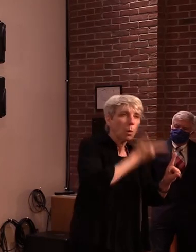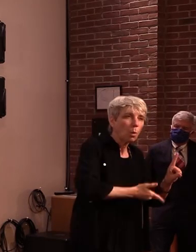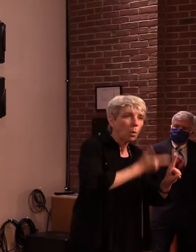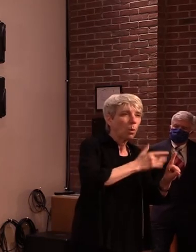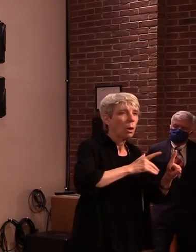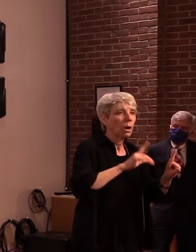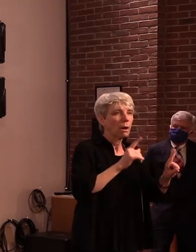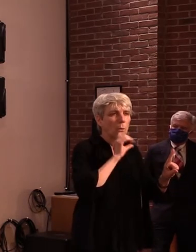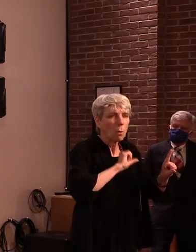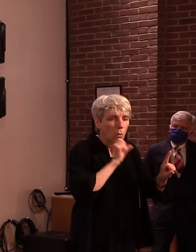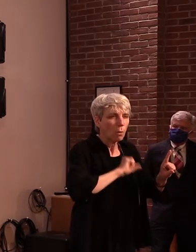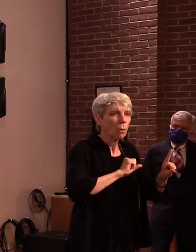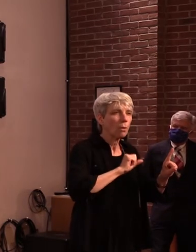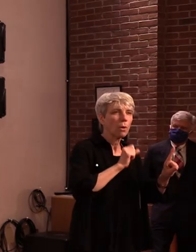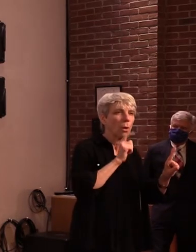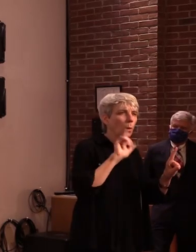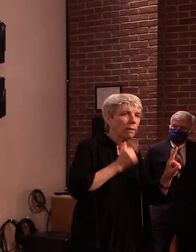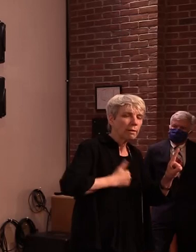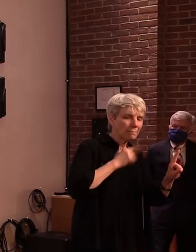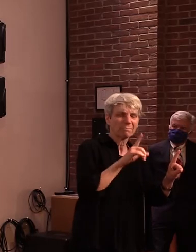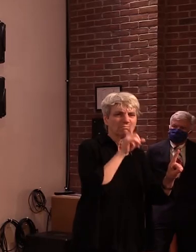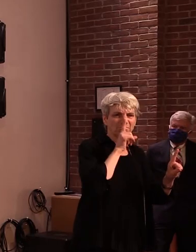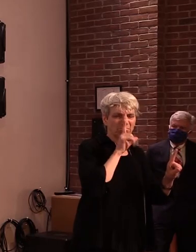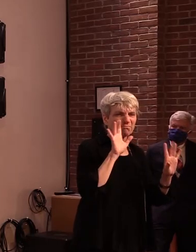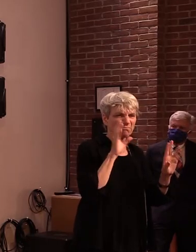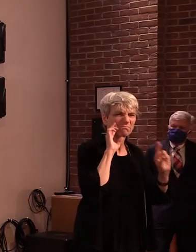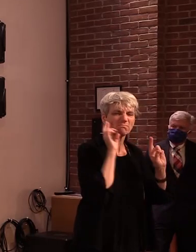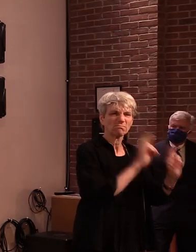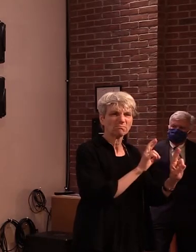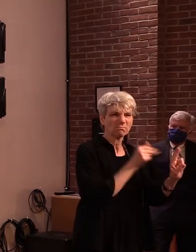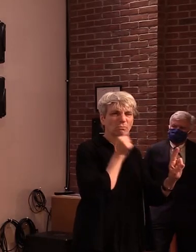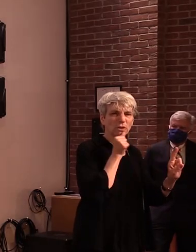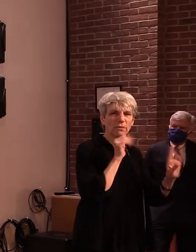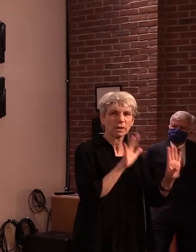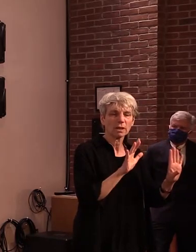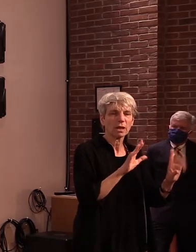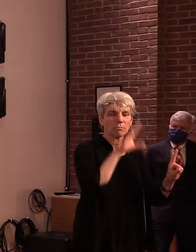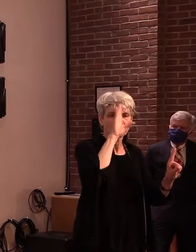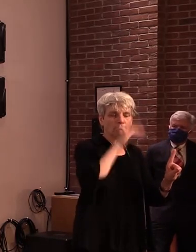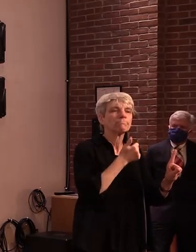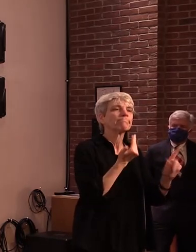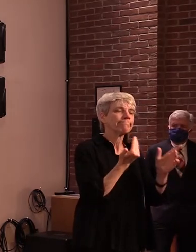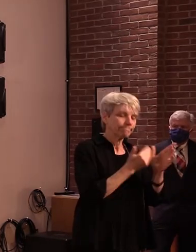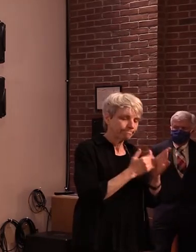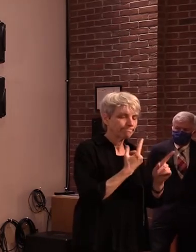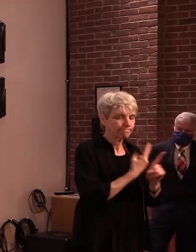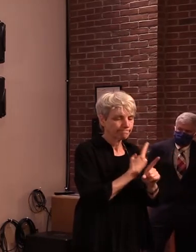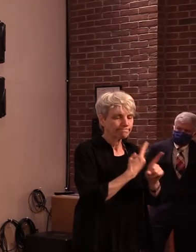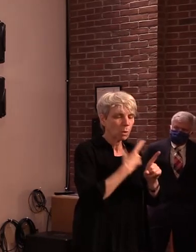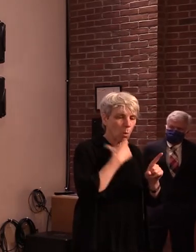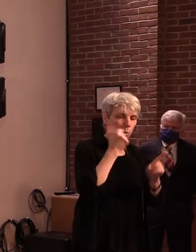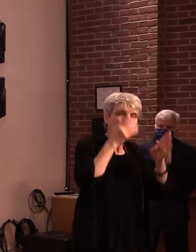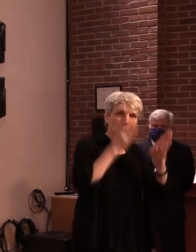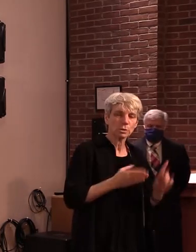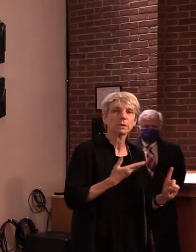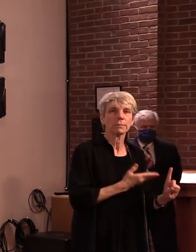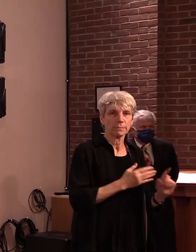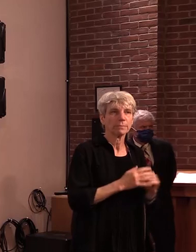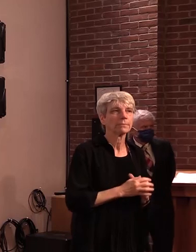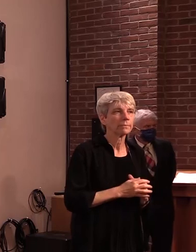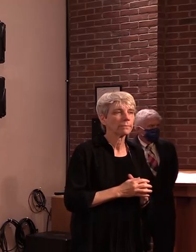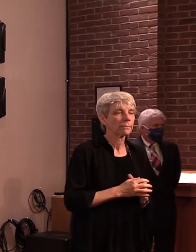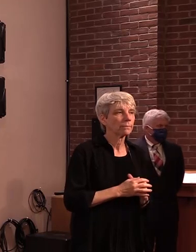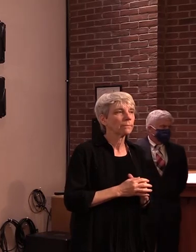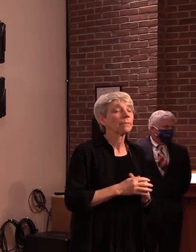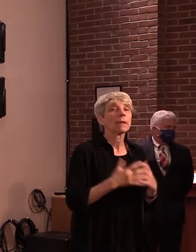of their passing, other than to note that this person was, again, an older Vermonter. The Health Department has reached out